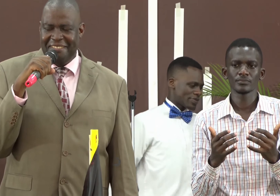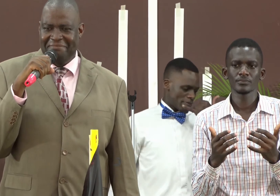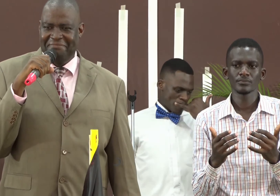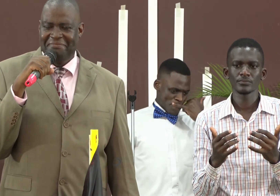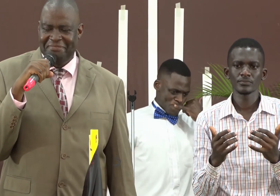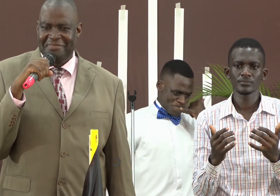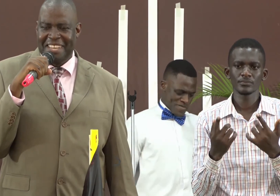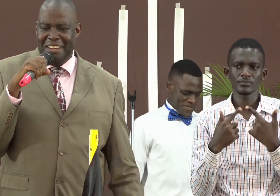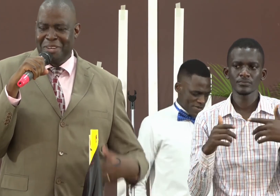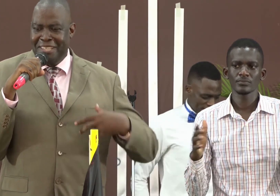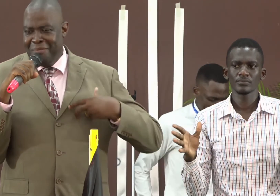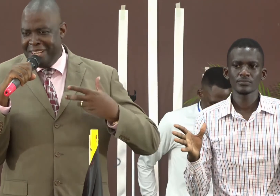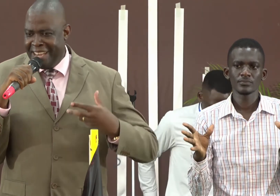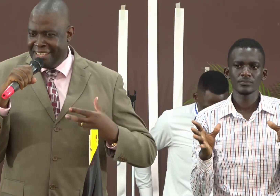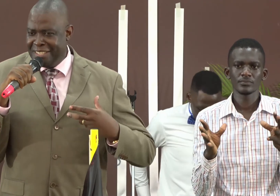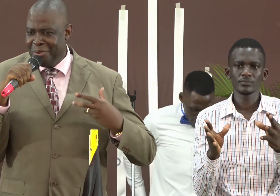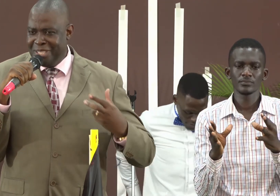As we wind up,